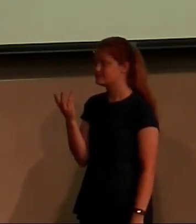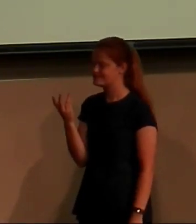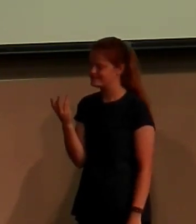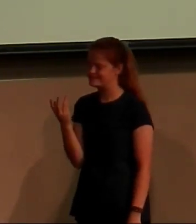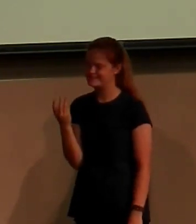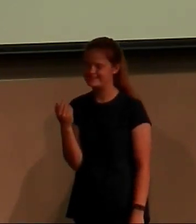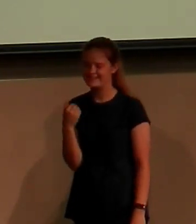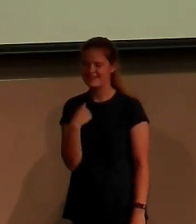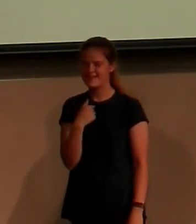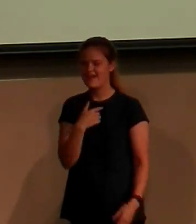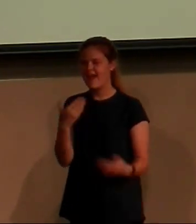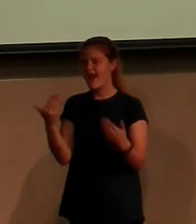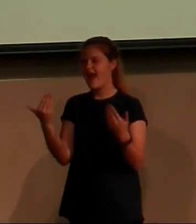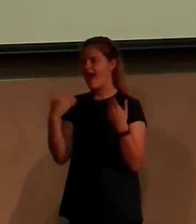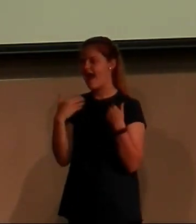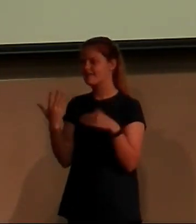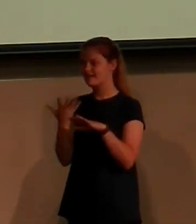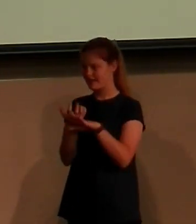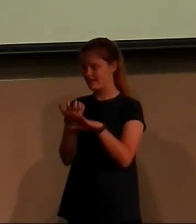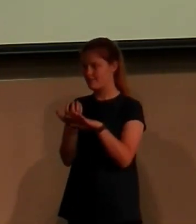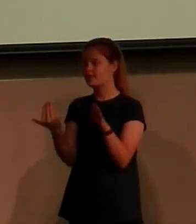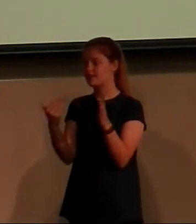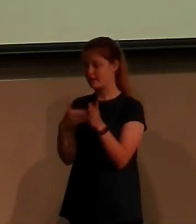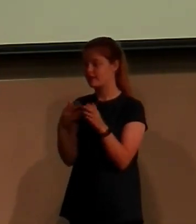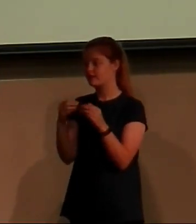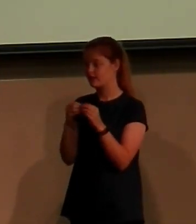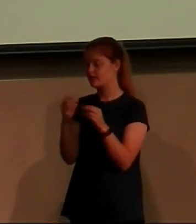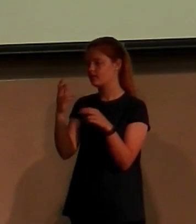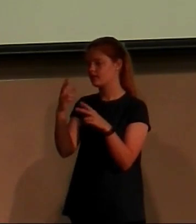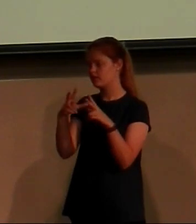We had another campaign in Nicaragua.